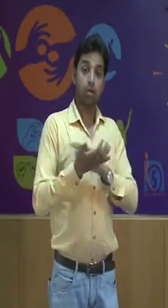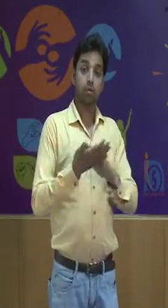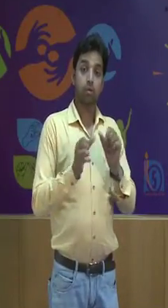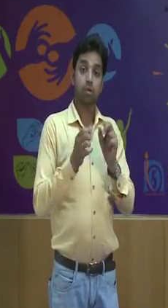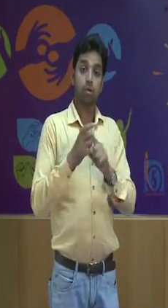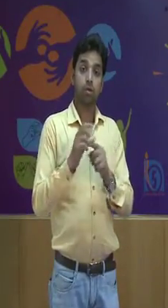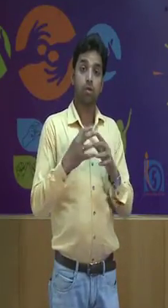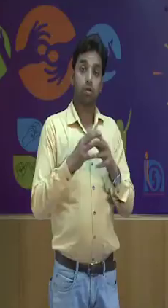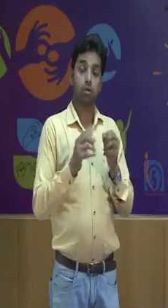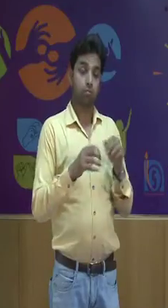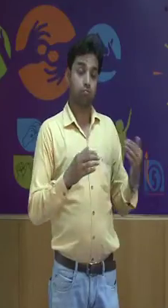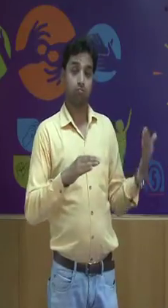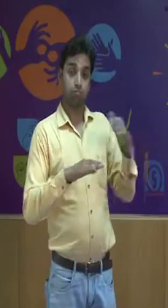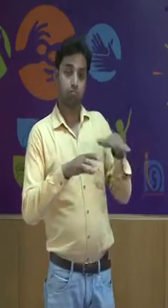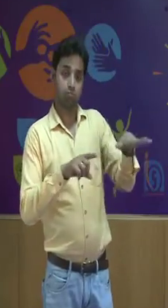as impure.